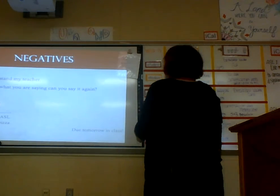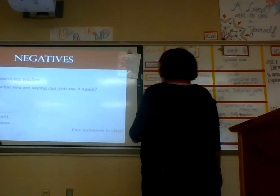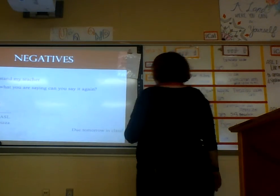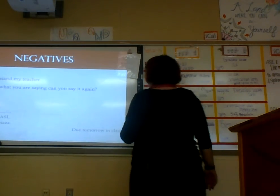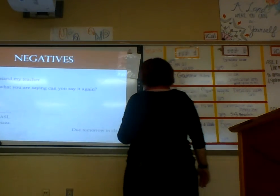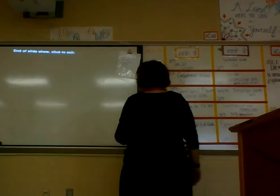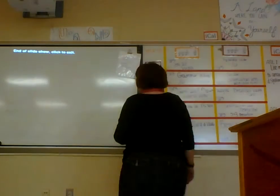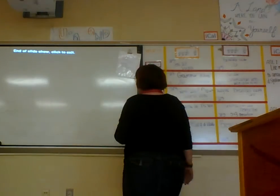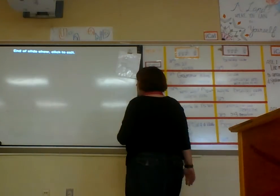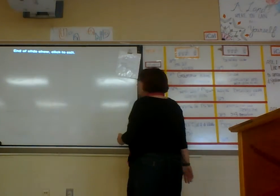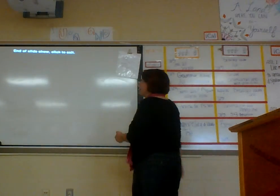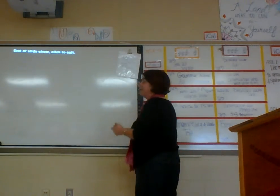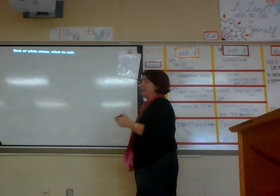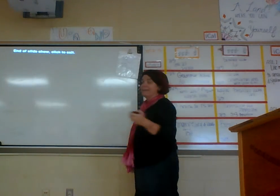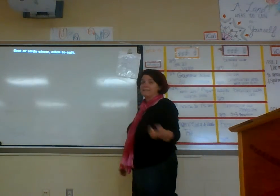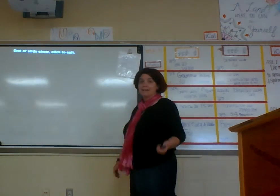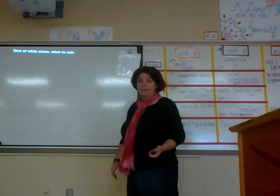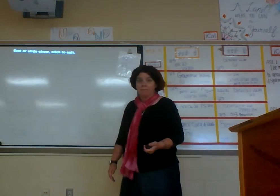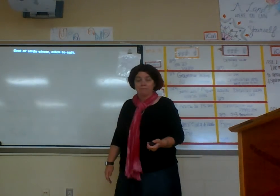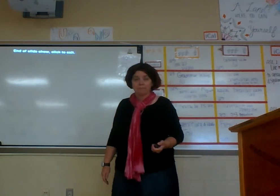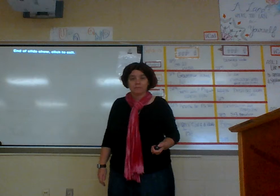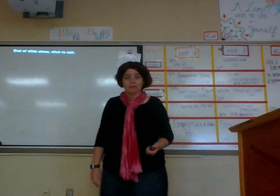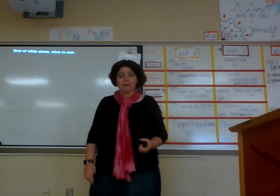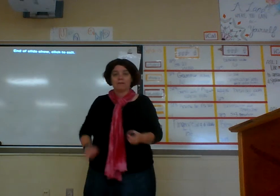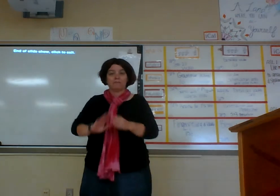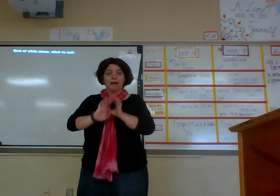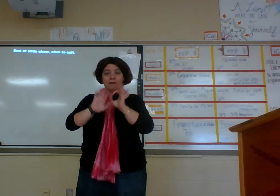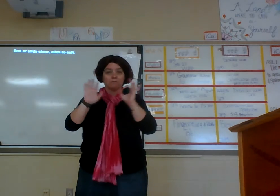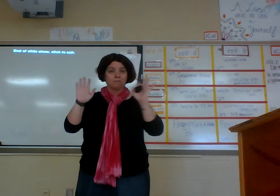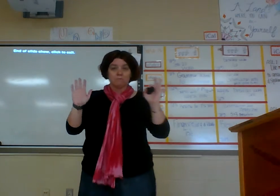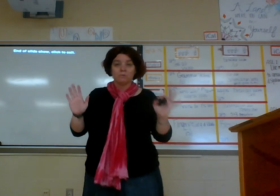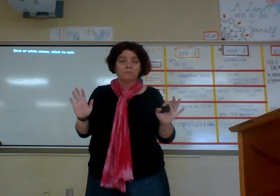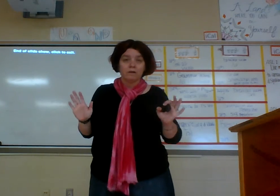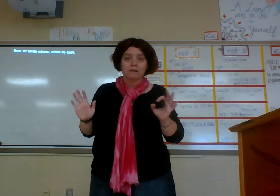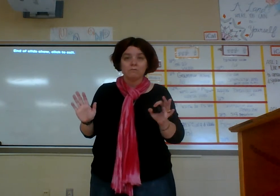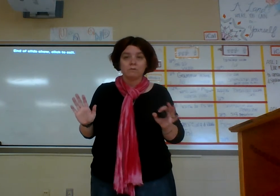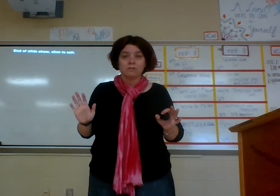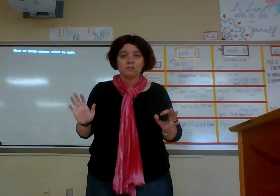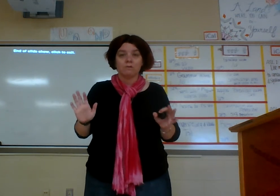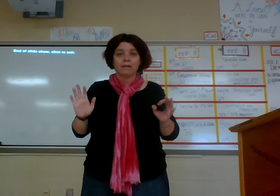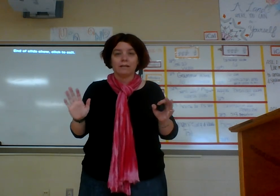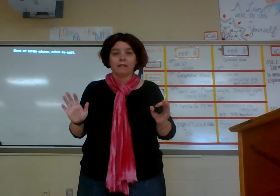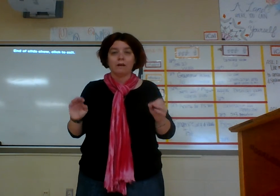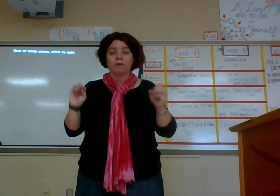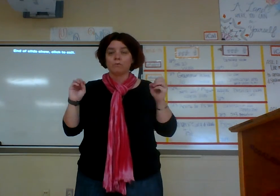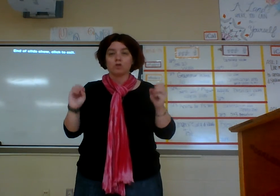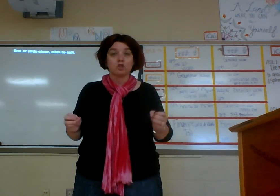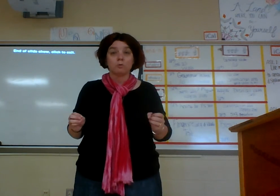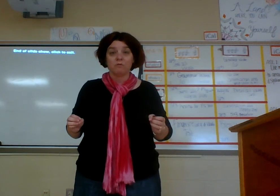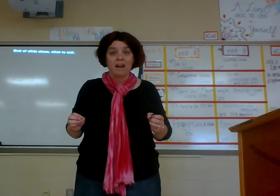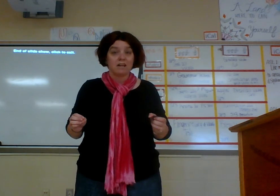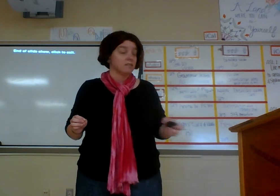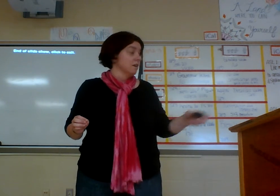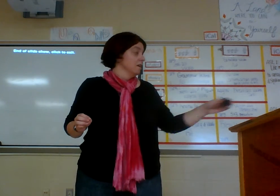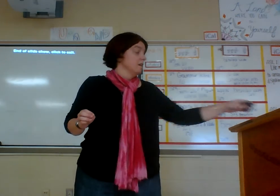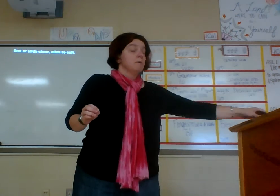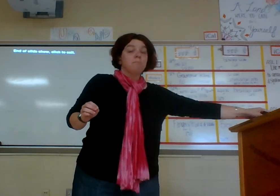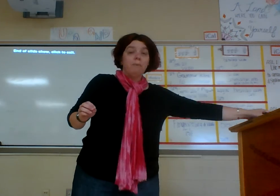Okay, so at any time, if that was very confusing to you, I get it. I went through it super fast. But